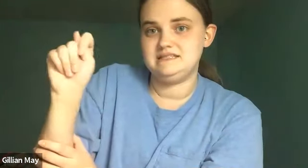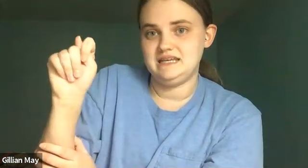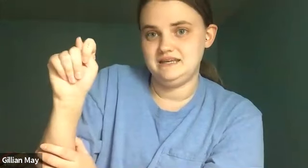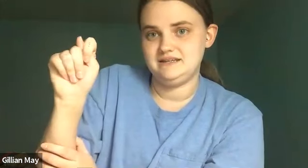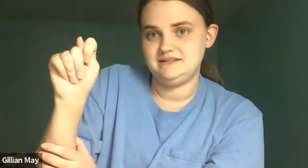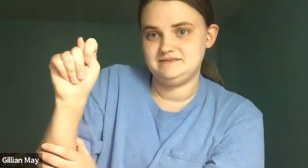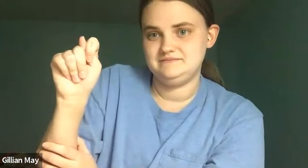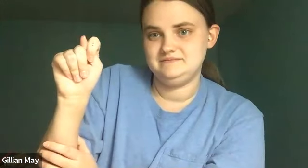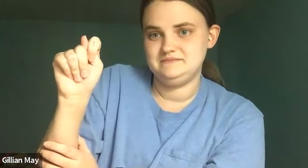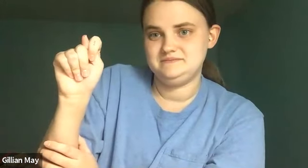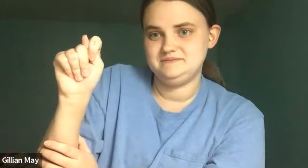T.